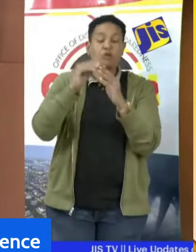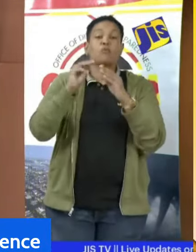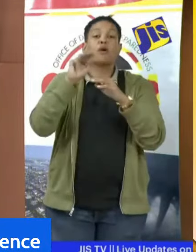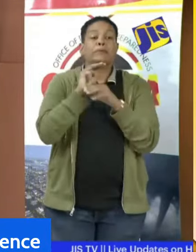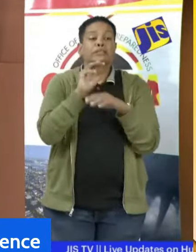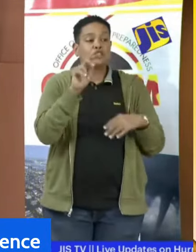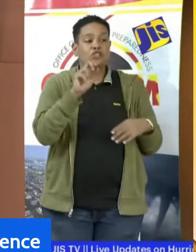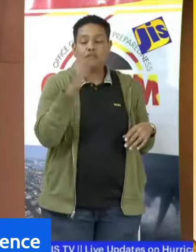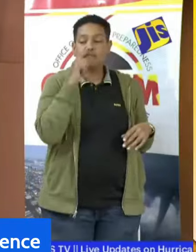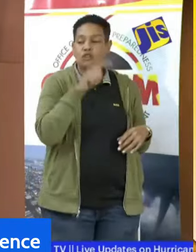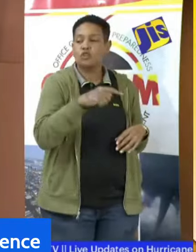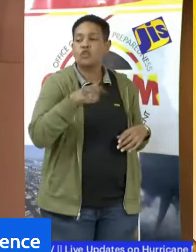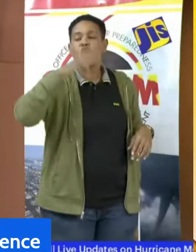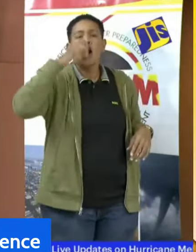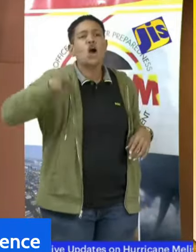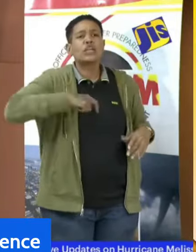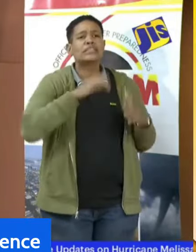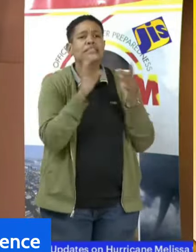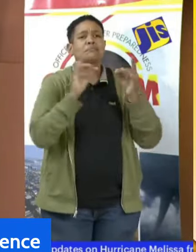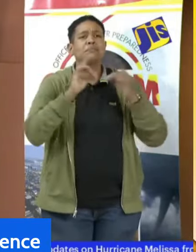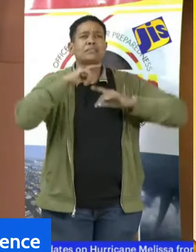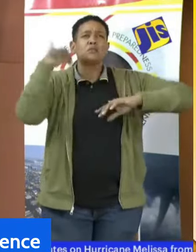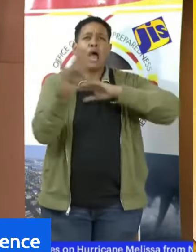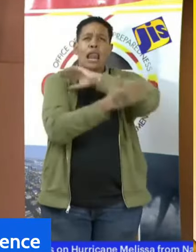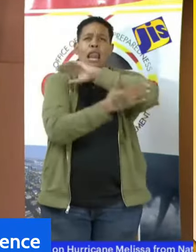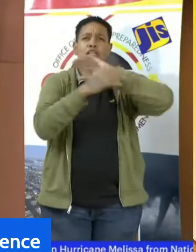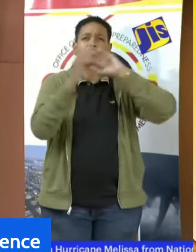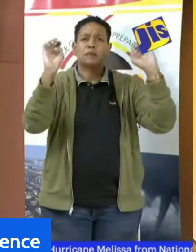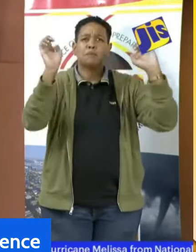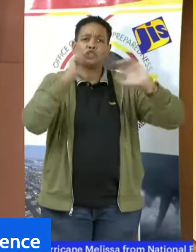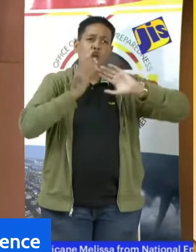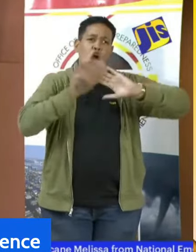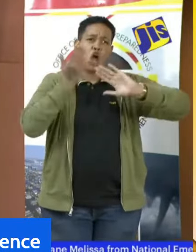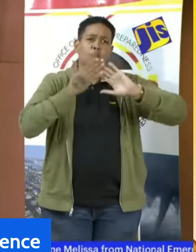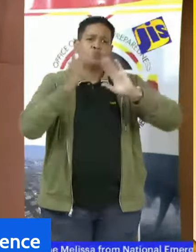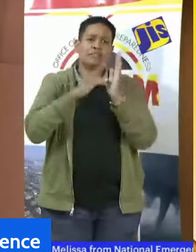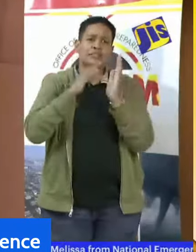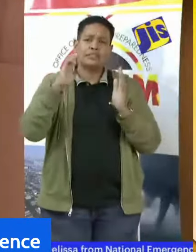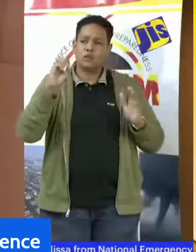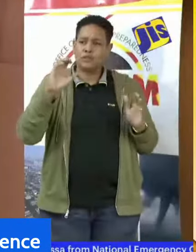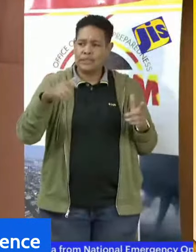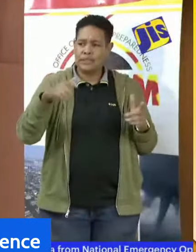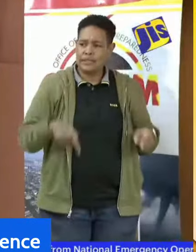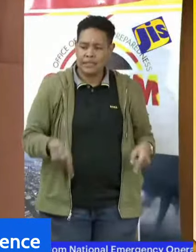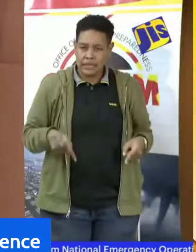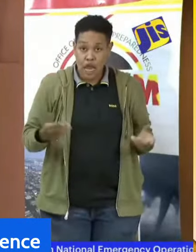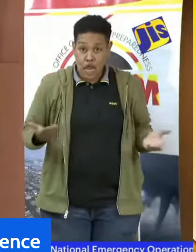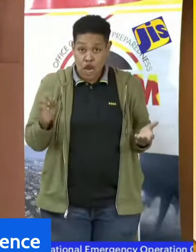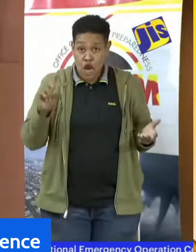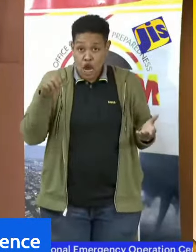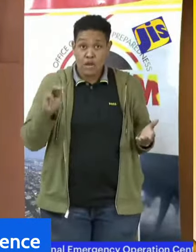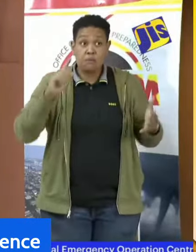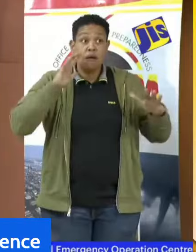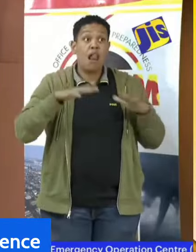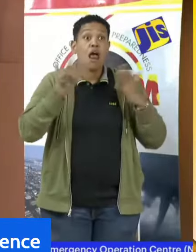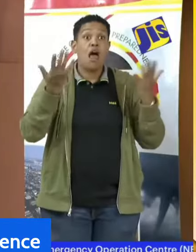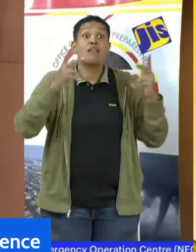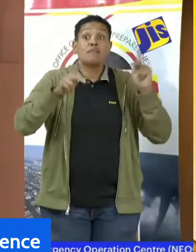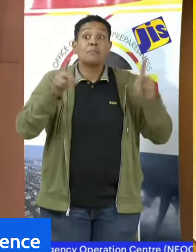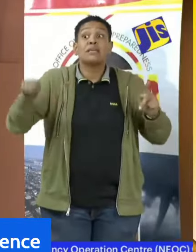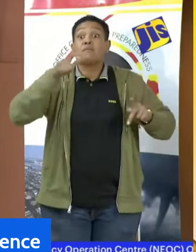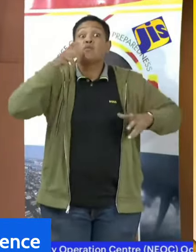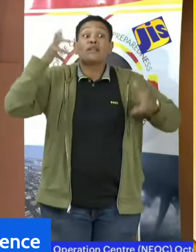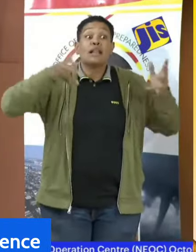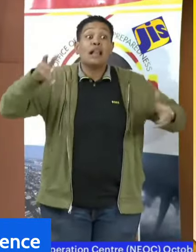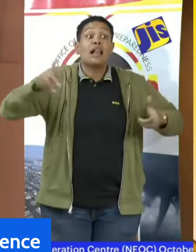from you. You'd have heard us speak of the National Emergency Operations Center, which is here. There are a lot of individuals that